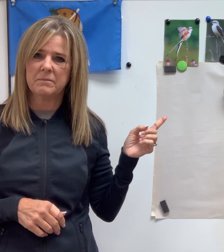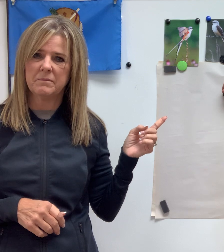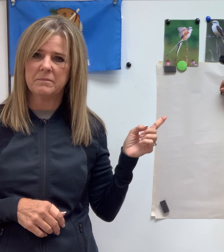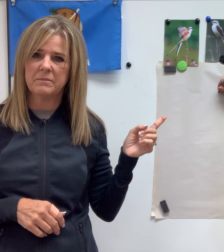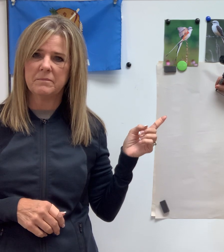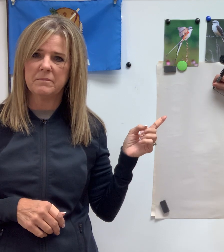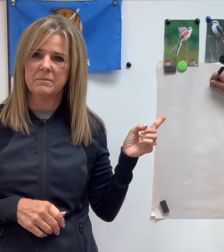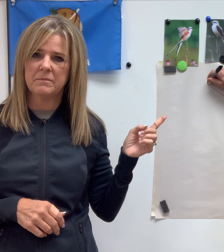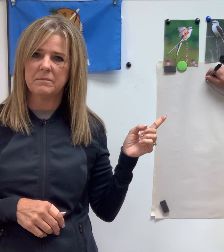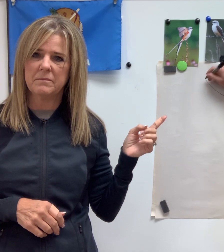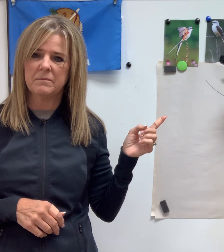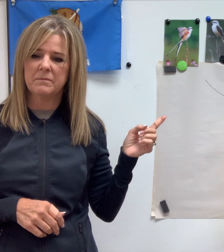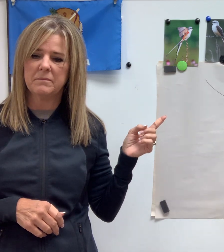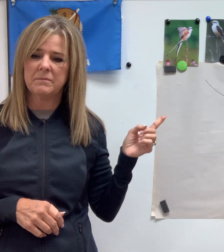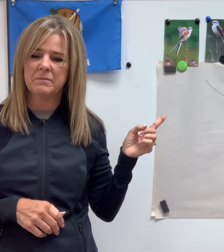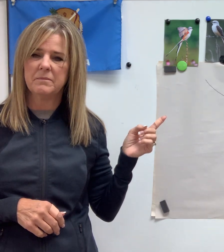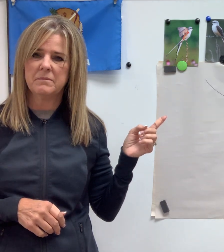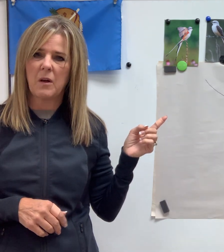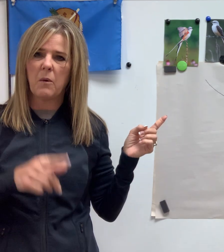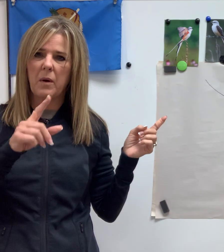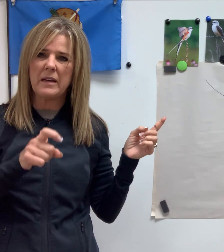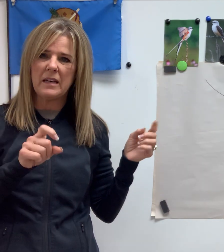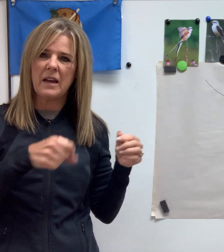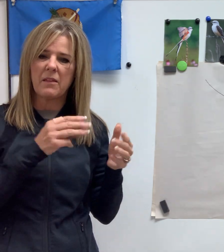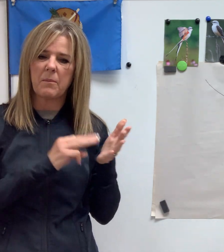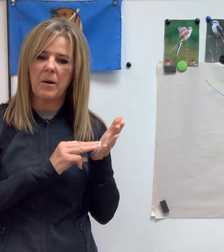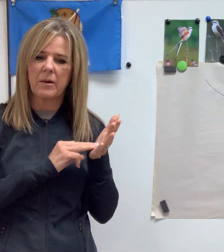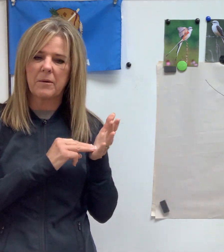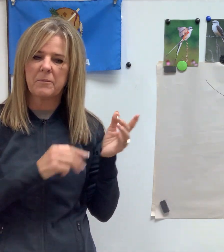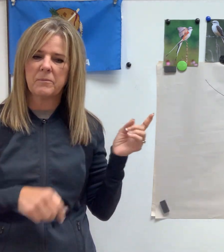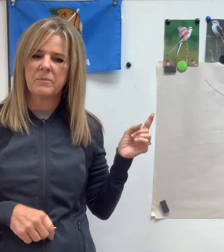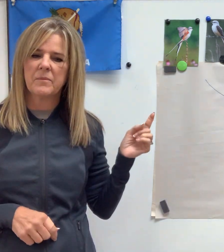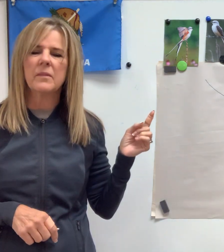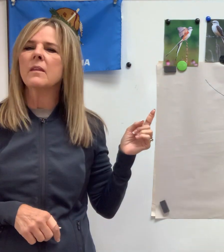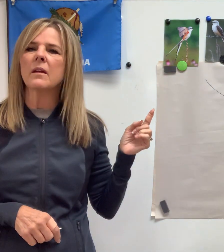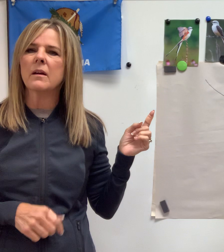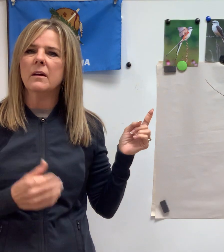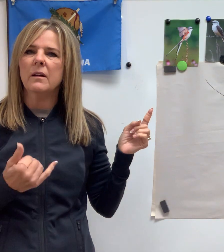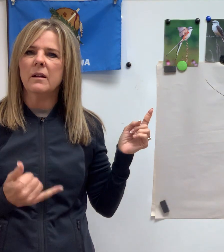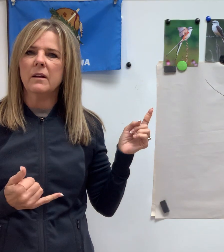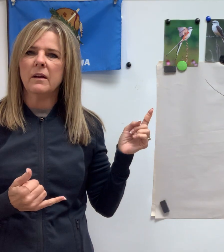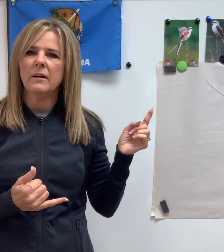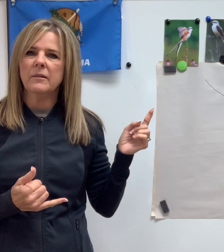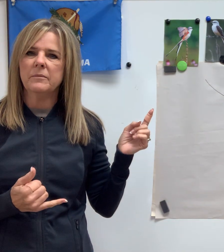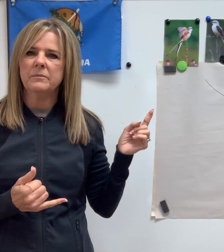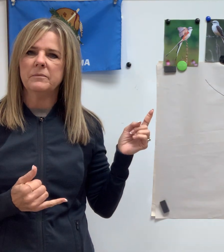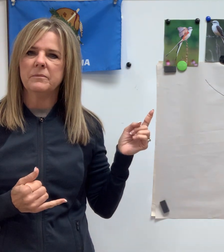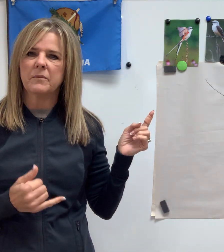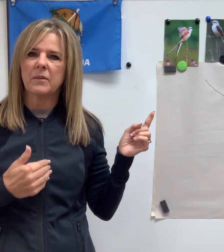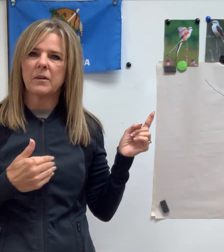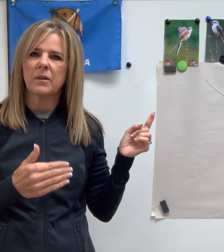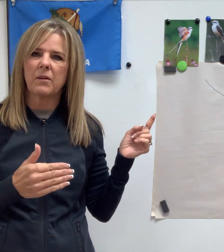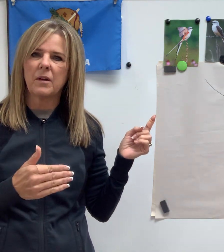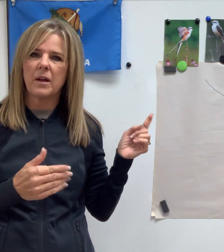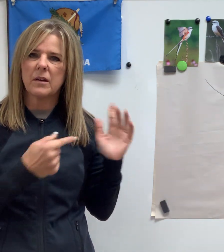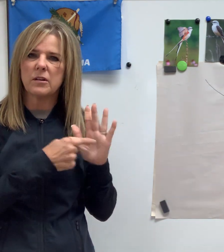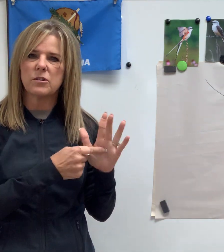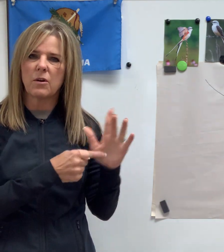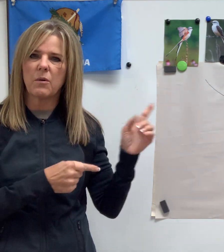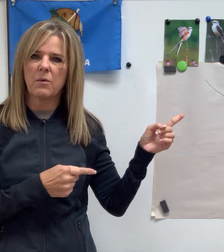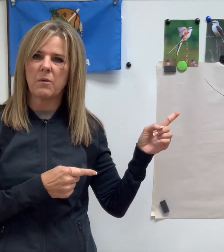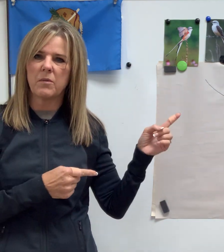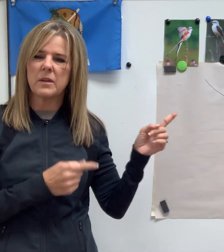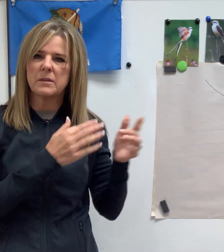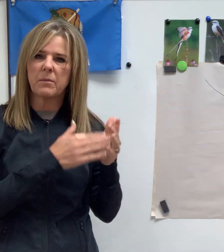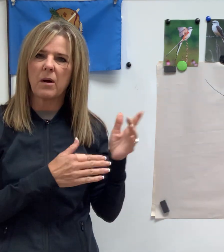bottom part of the wing. Oh, need another Sharpie. Now, we're going to go ahead and show this